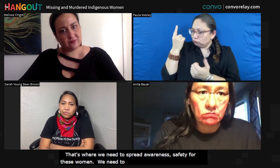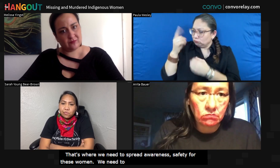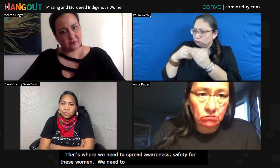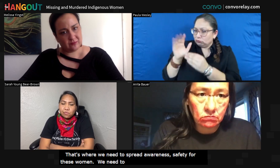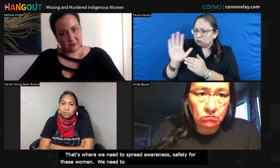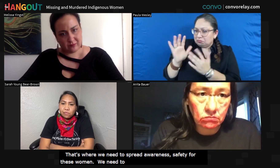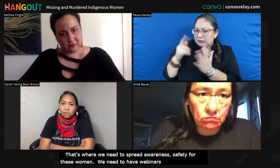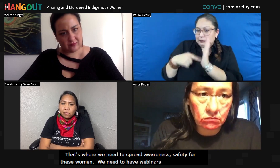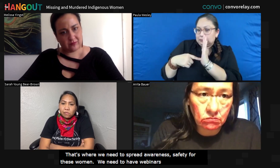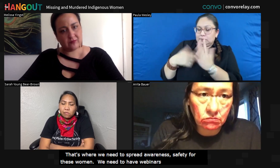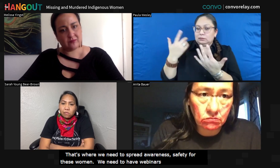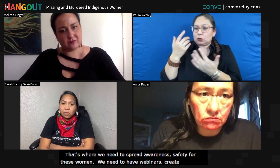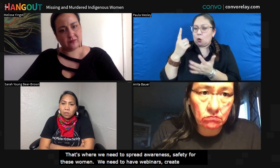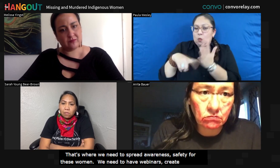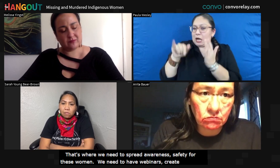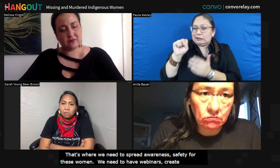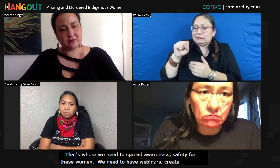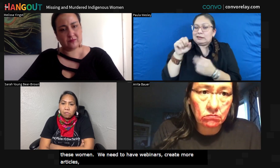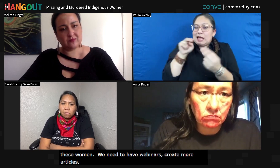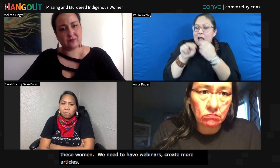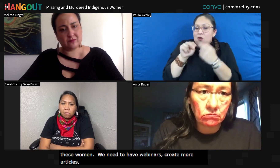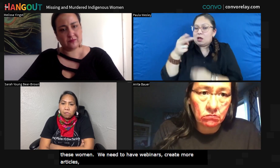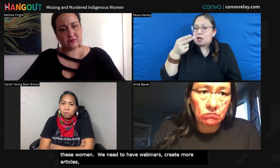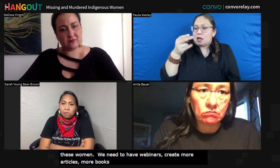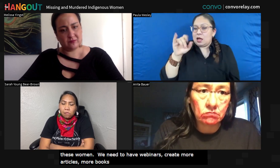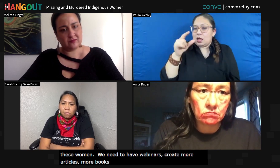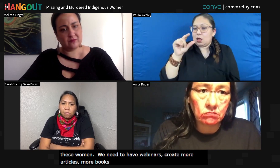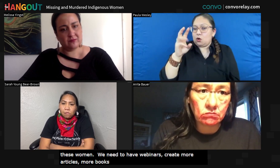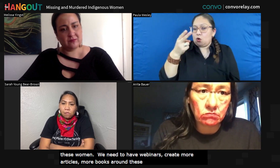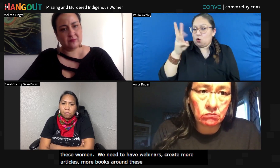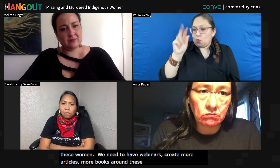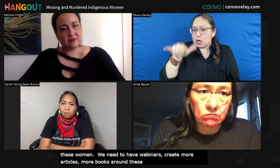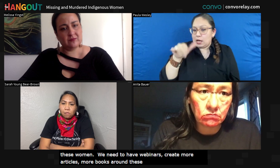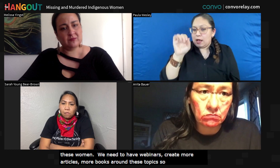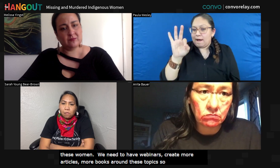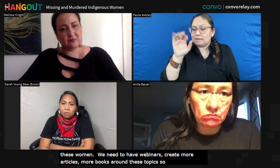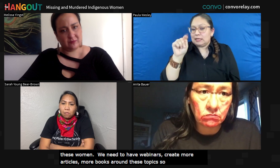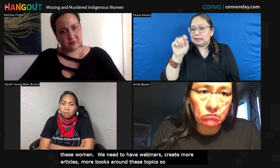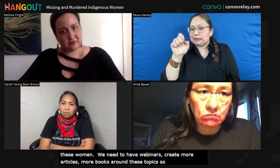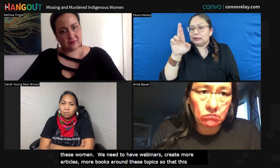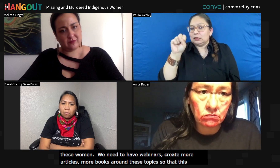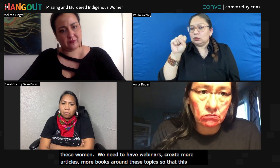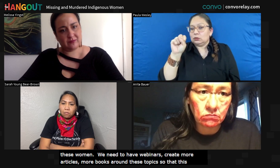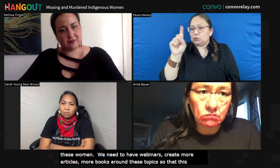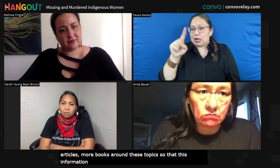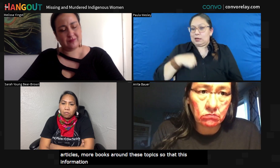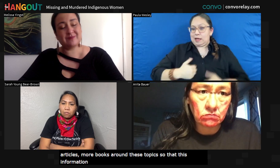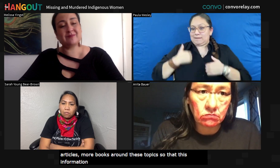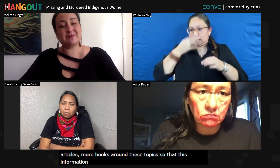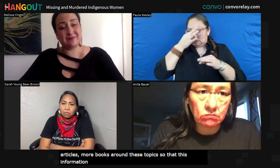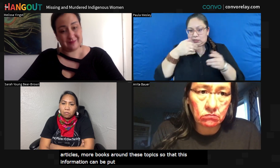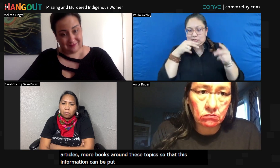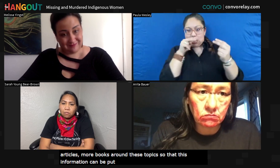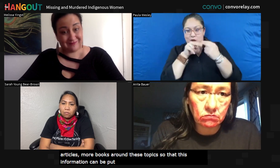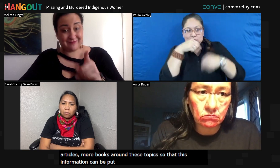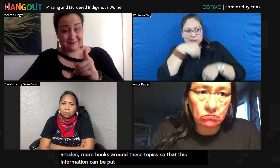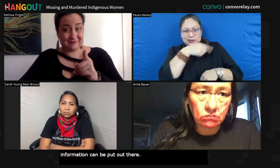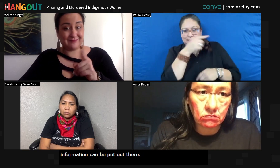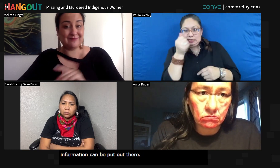around these topics so that this information can be put out there. There's a highway called Highway of Tears, which is